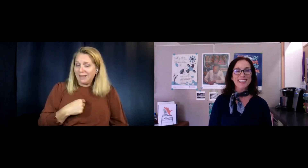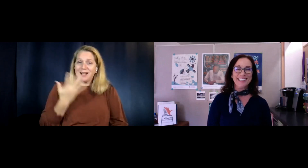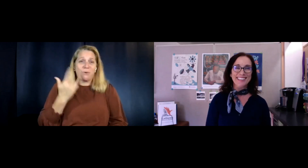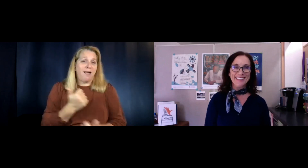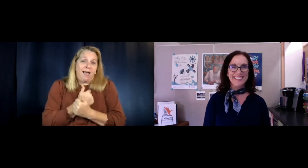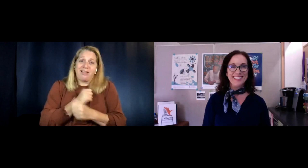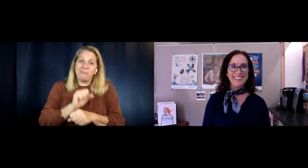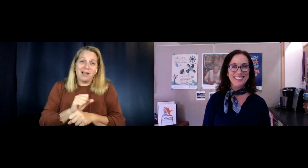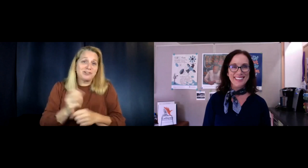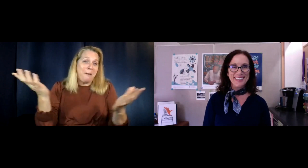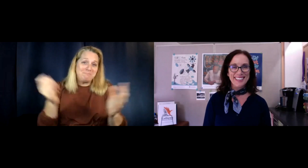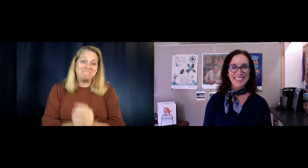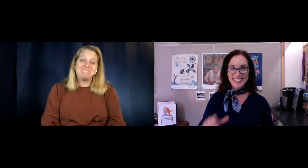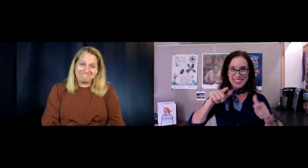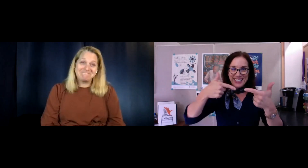job.